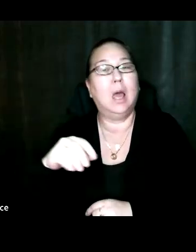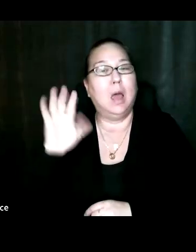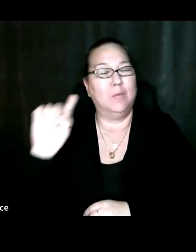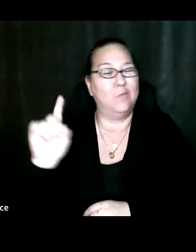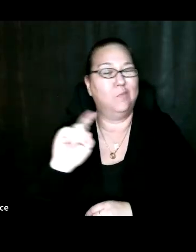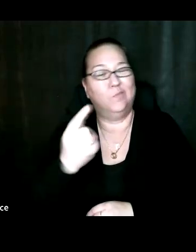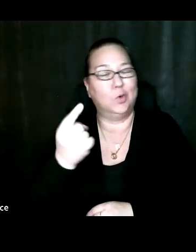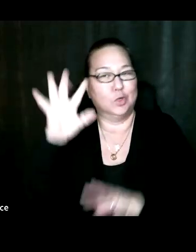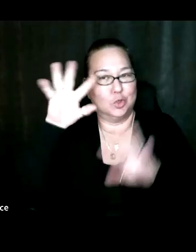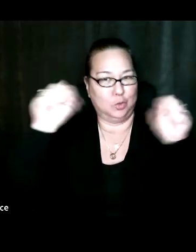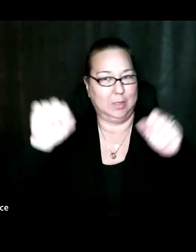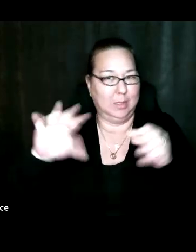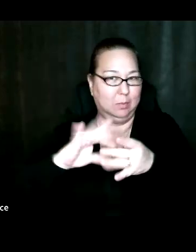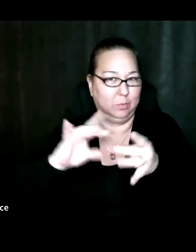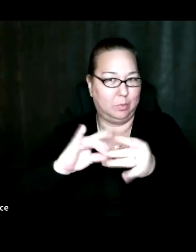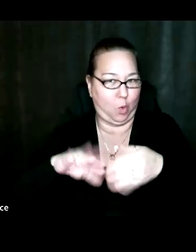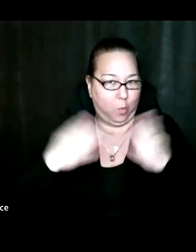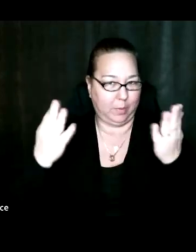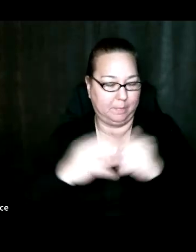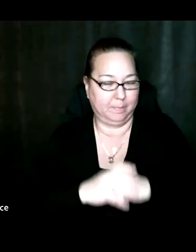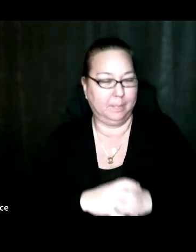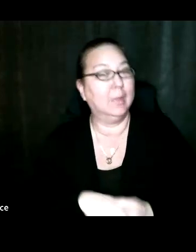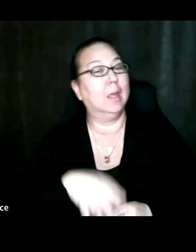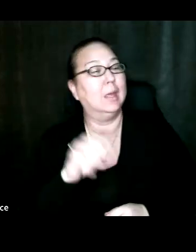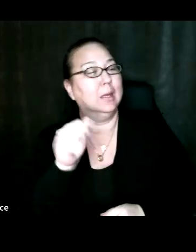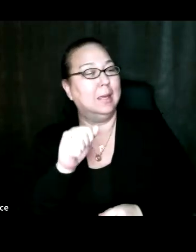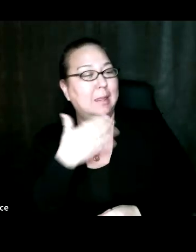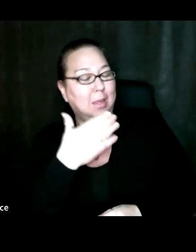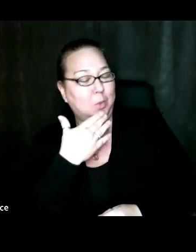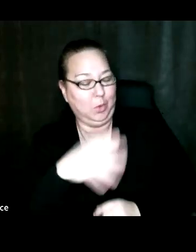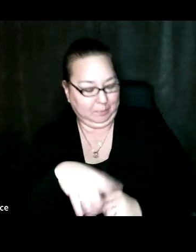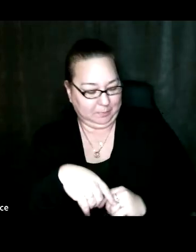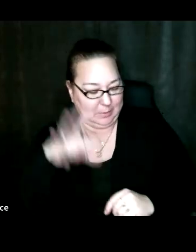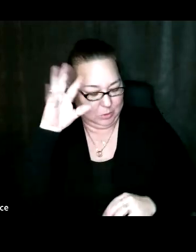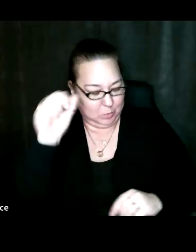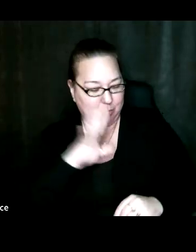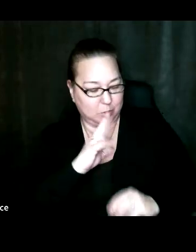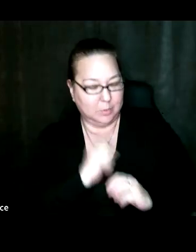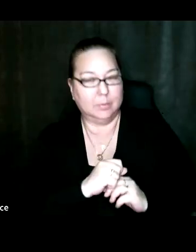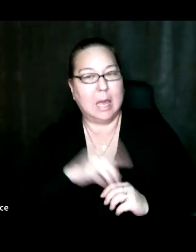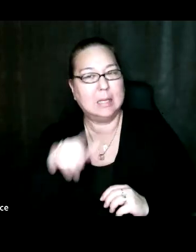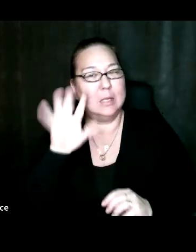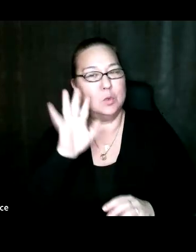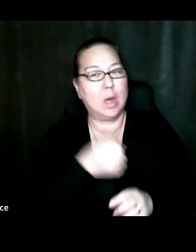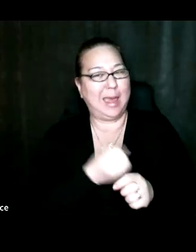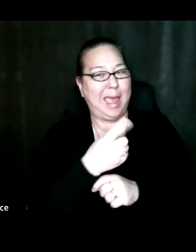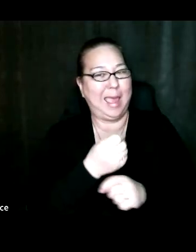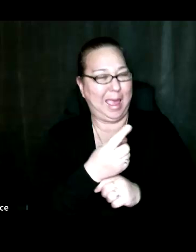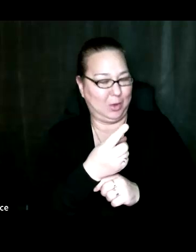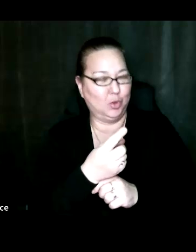Thank you, Chair. So tonight, BPS Chief Financial Officer David Bloom will present the district's annual fiscal